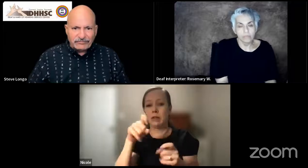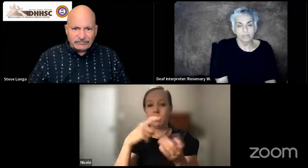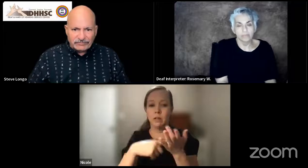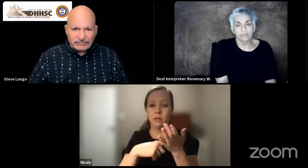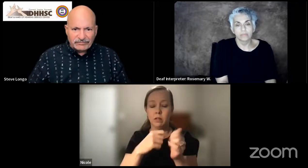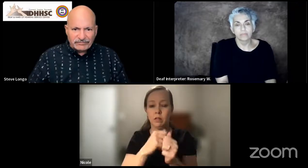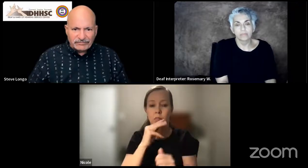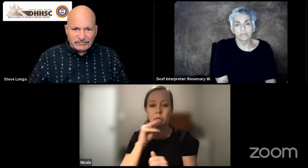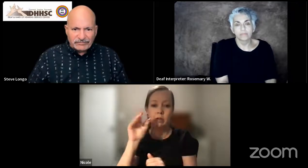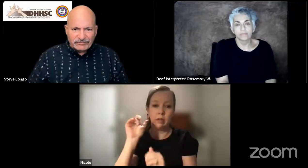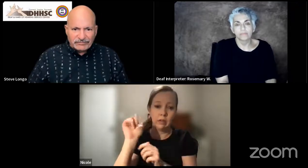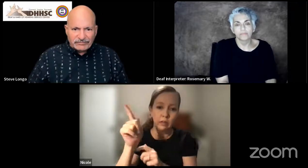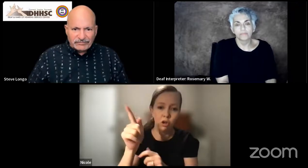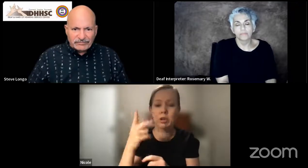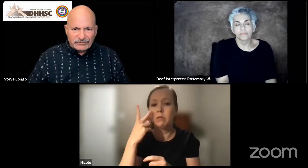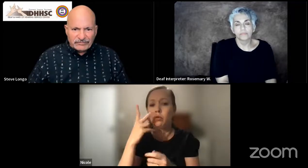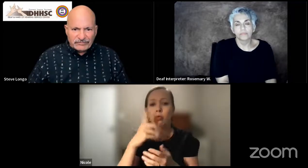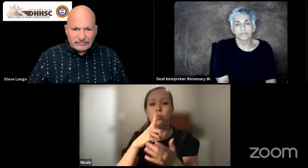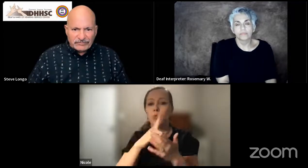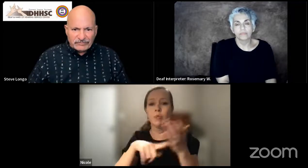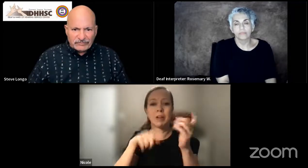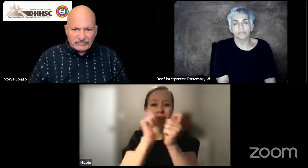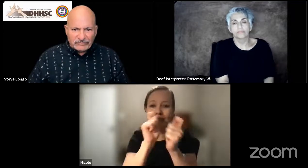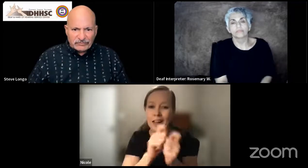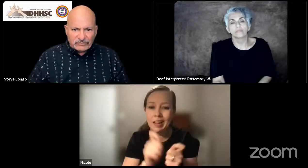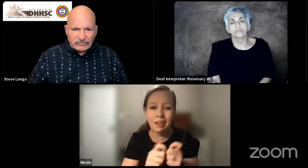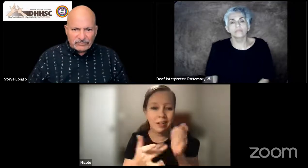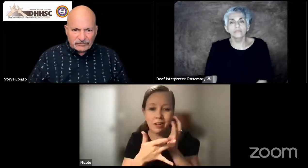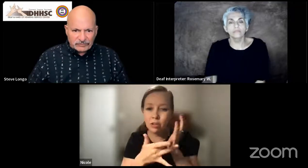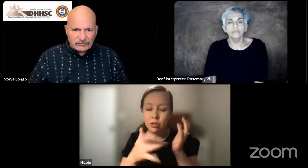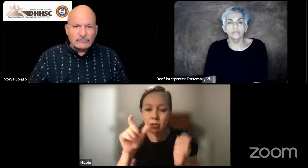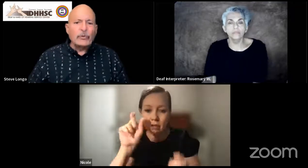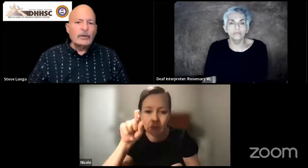Thank you, Michelle, for considering that.